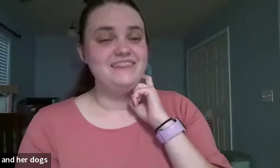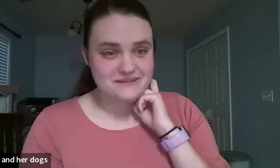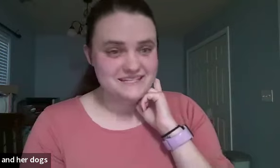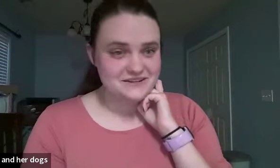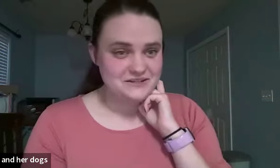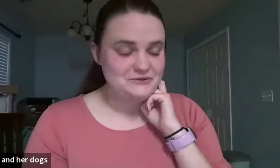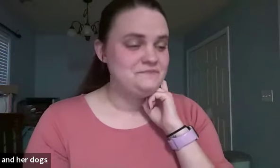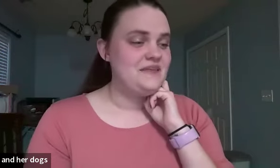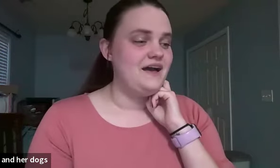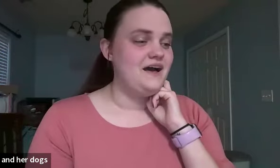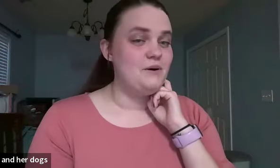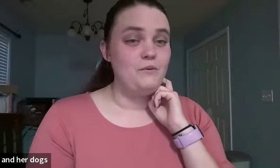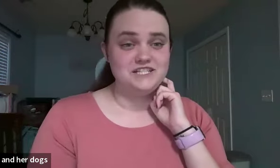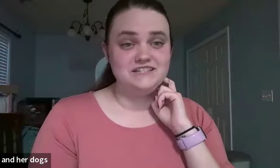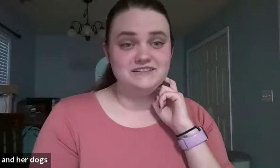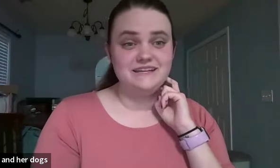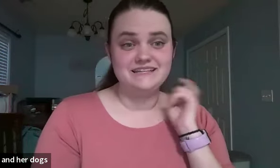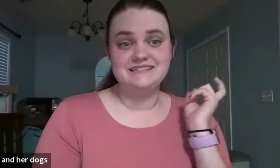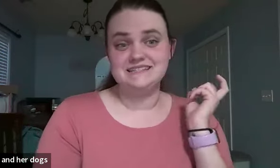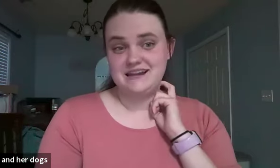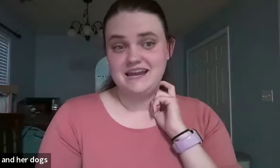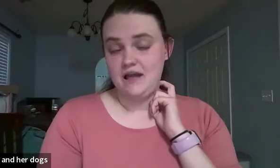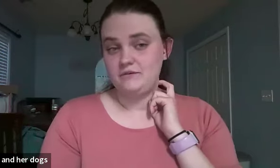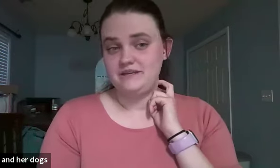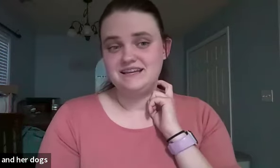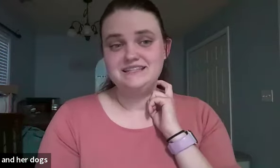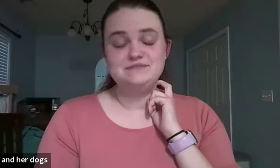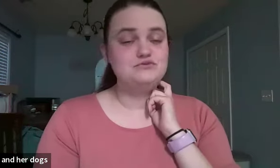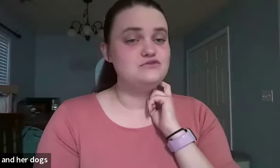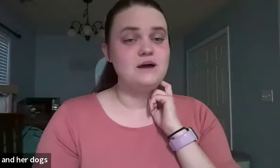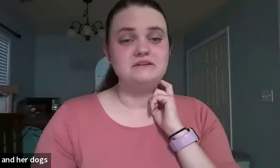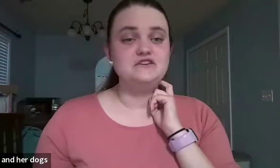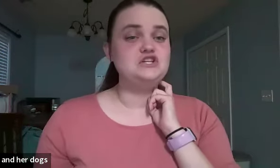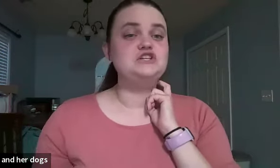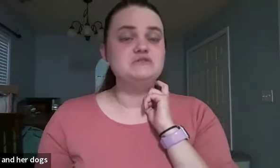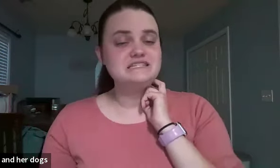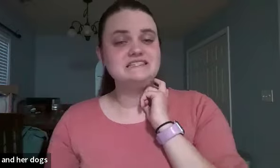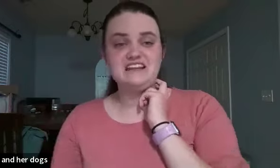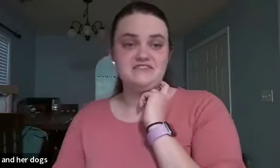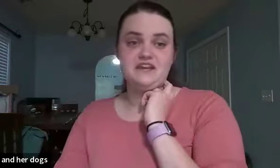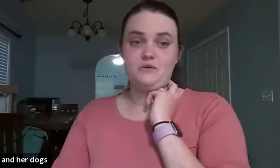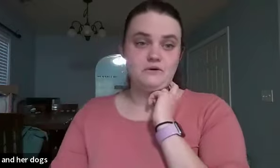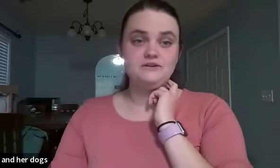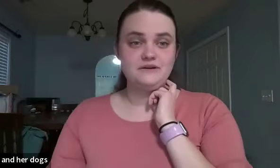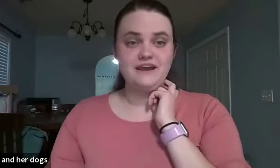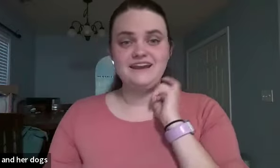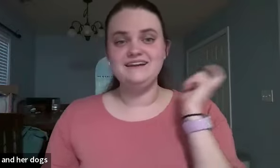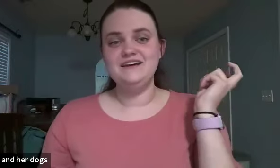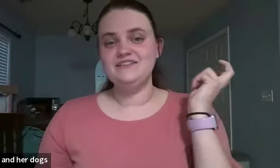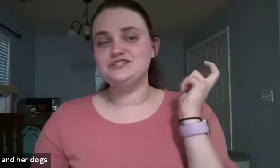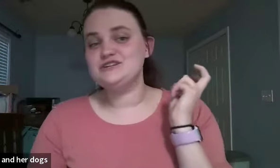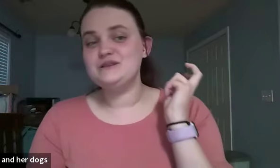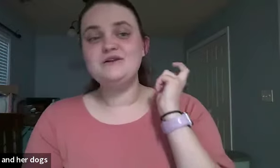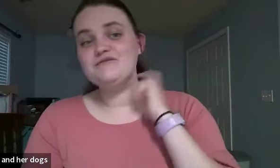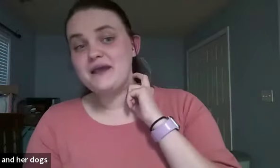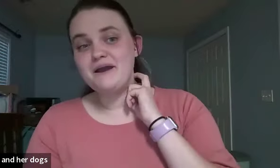Let me tell you, watching little kids sign Halloween signs, probably the cutest thing in the world, okay? They're little